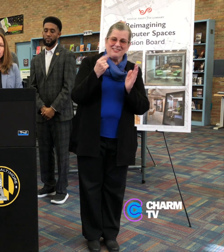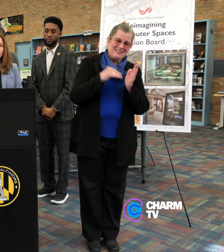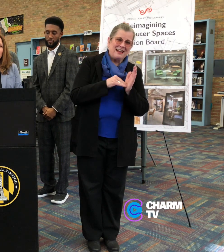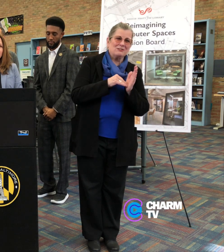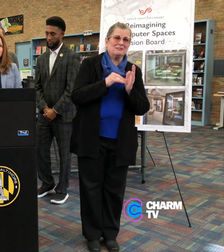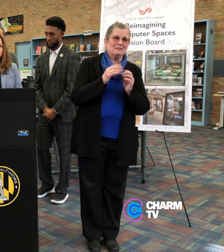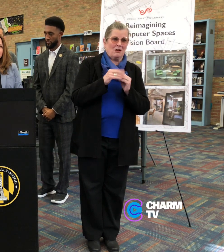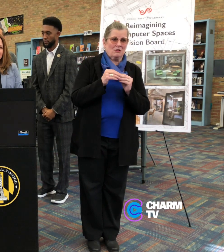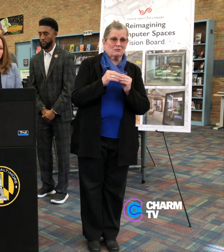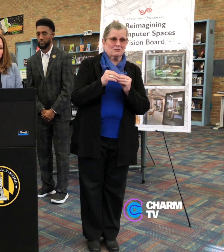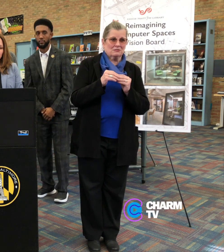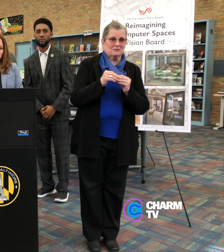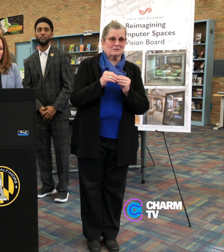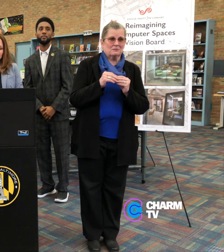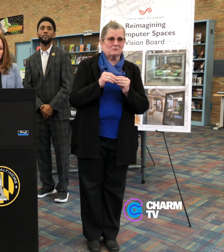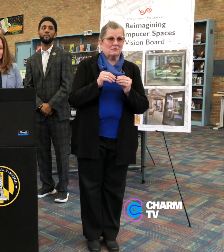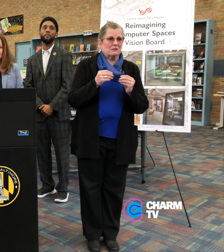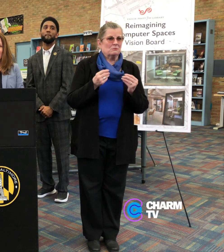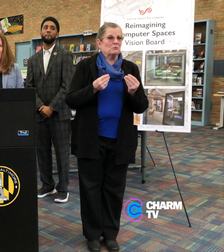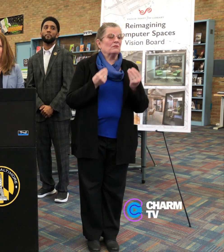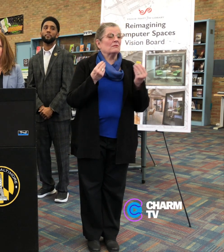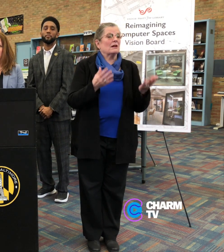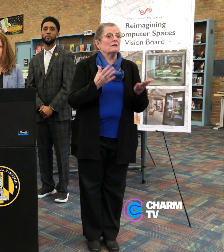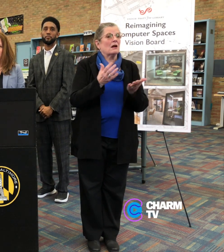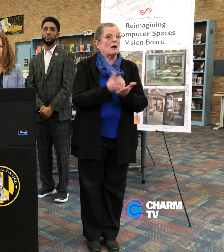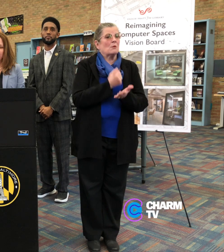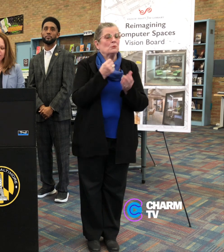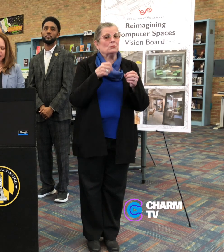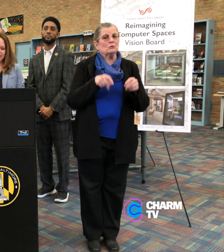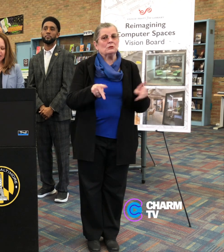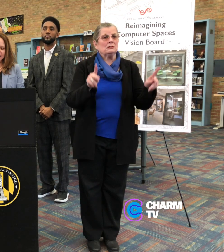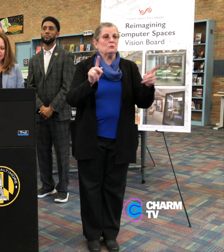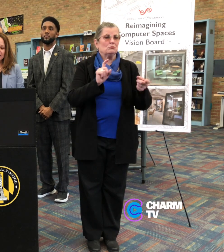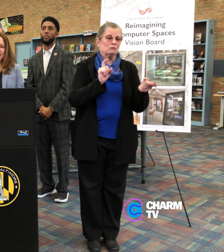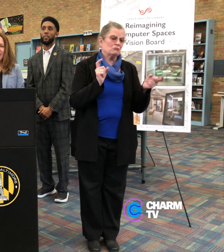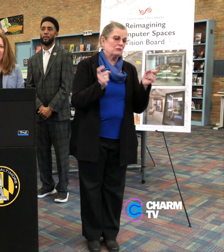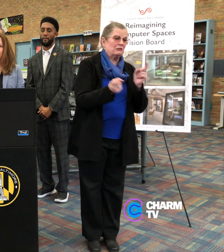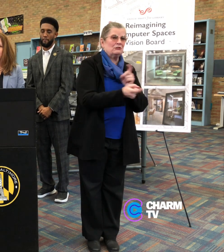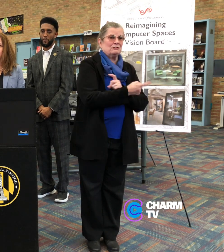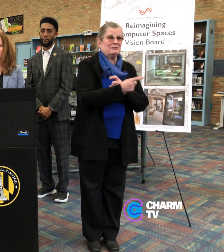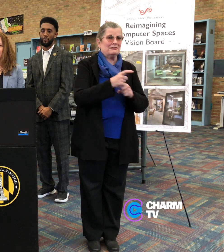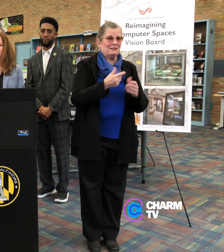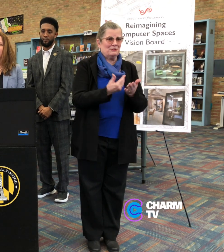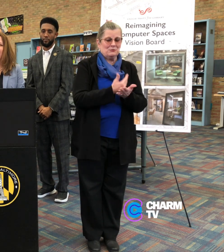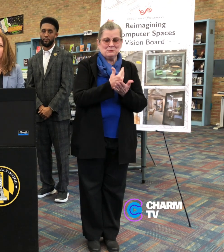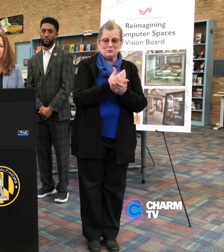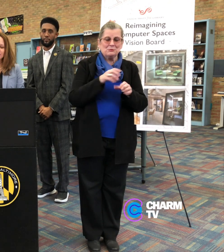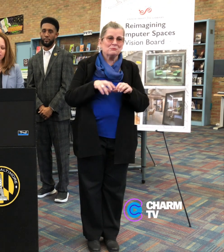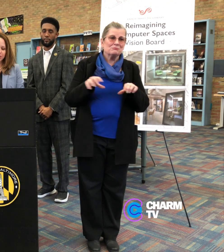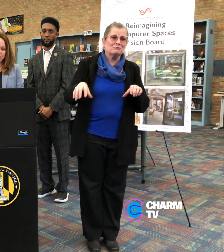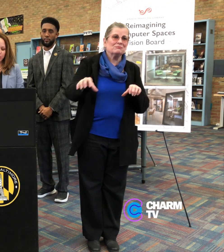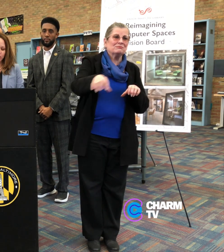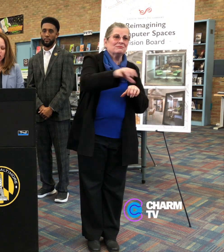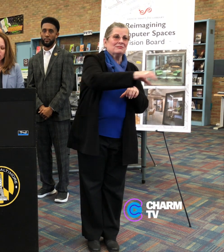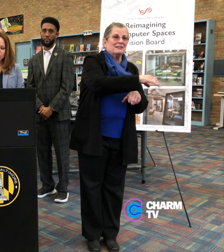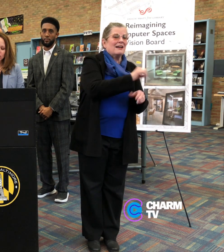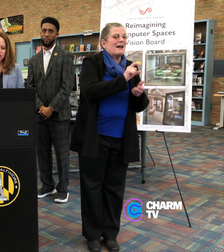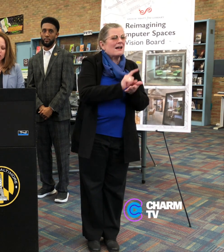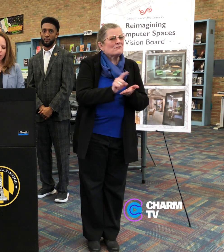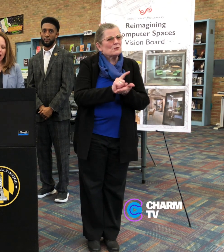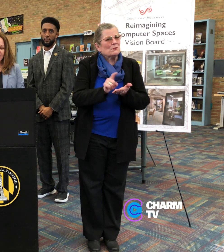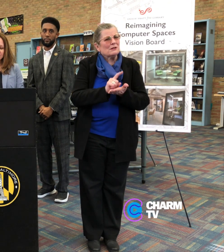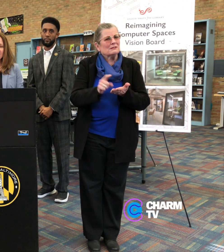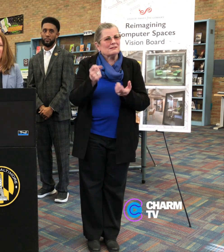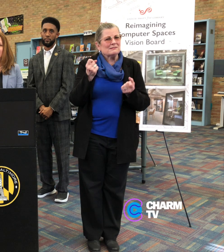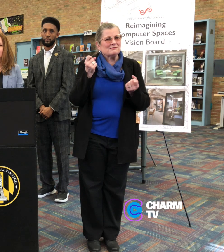for transformational changes at a number of our facilities. Every week, thousands of people turn